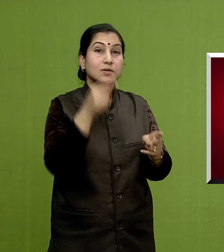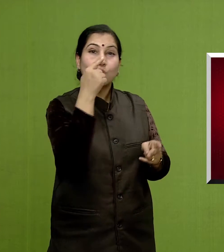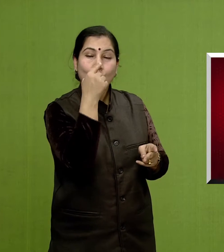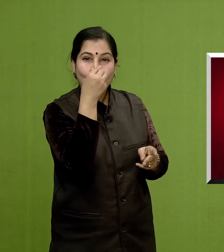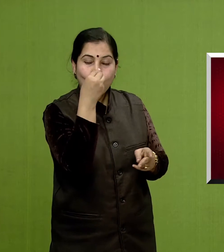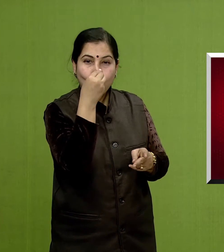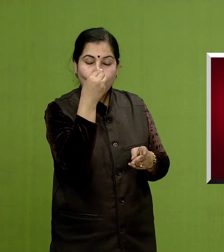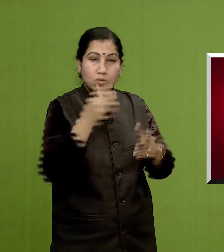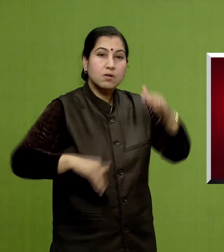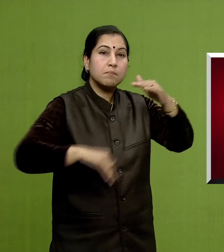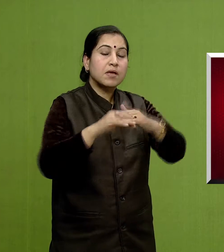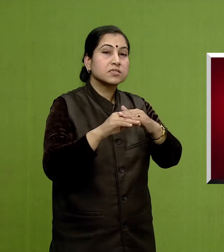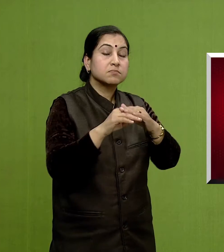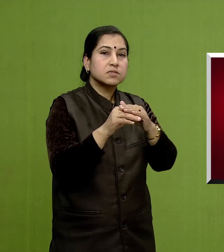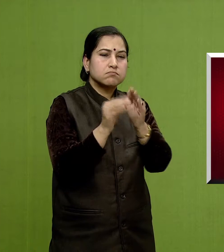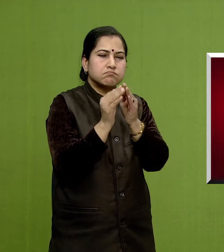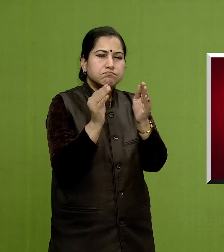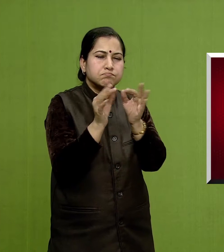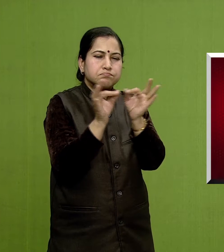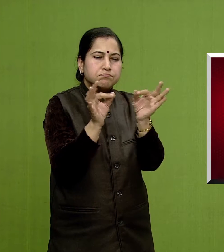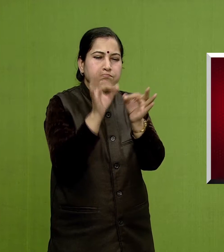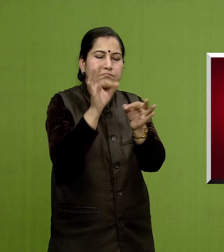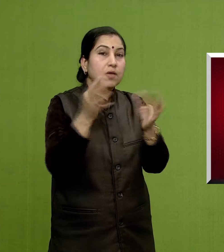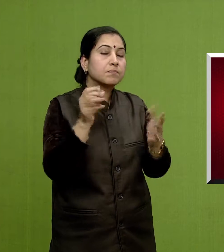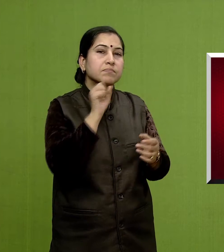their maximum size in early adolescence,